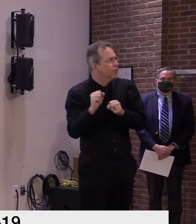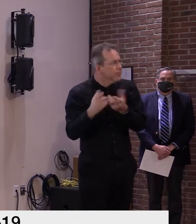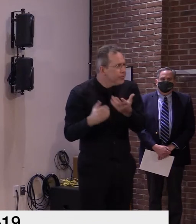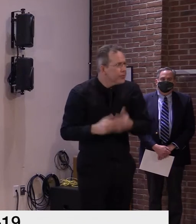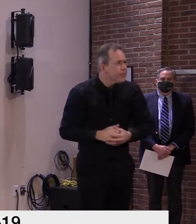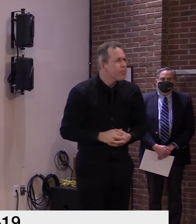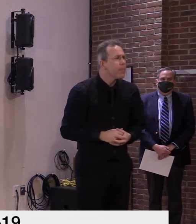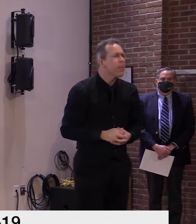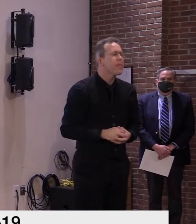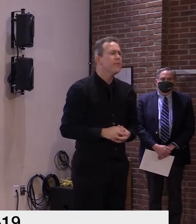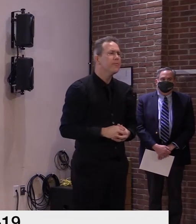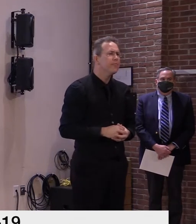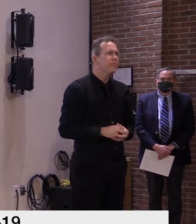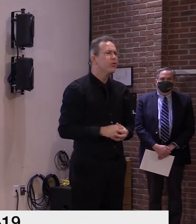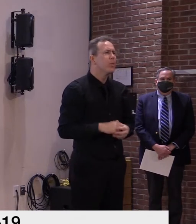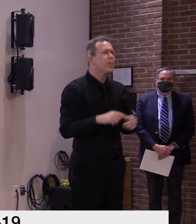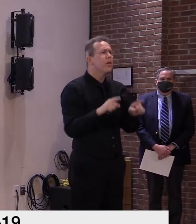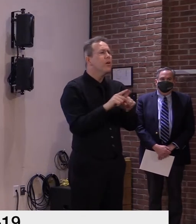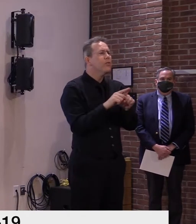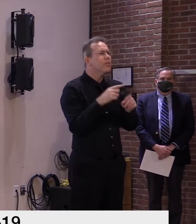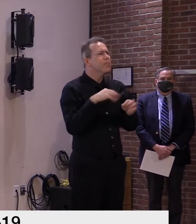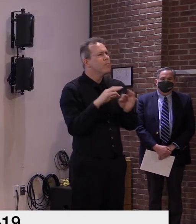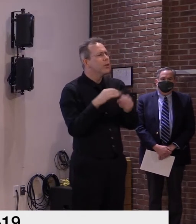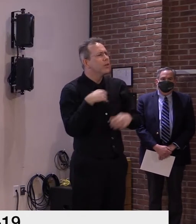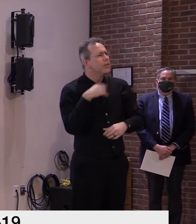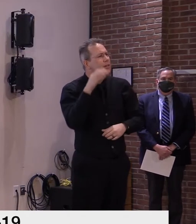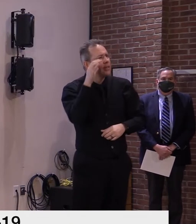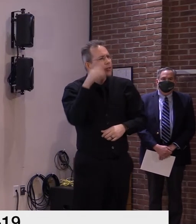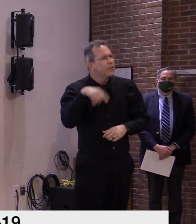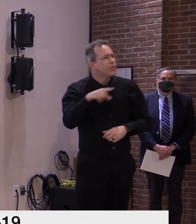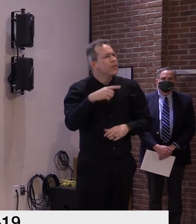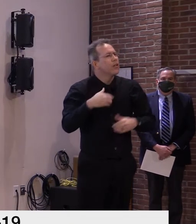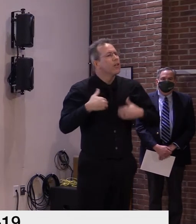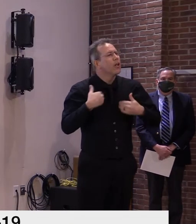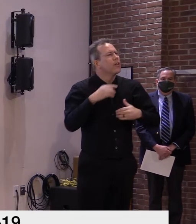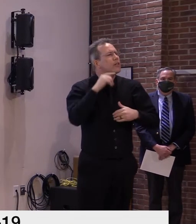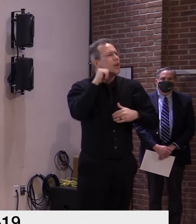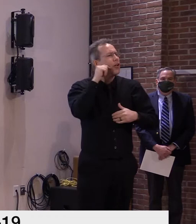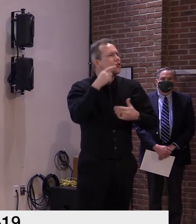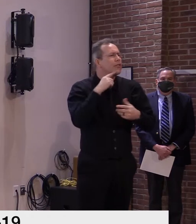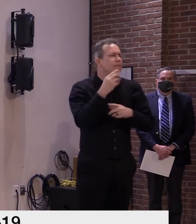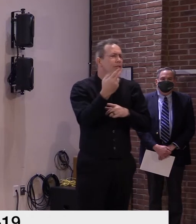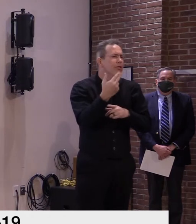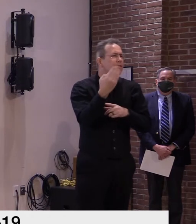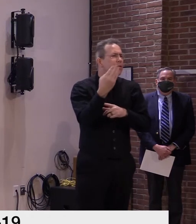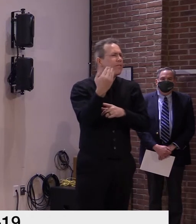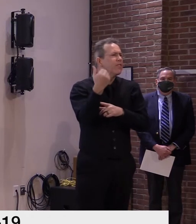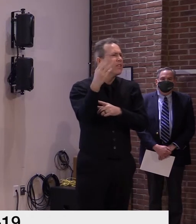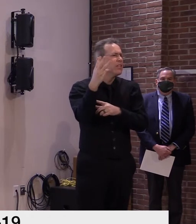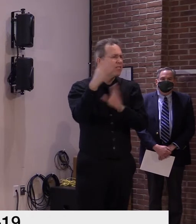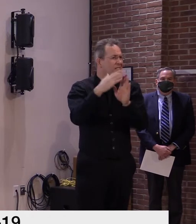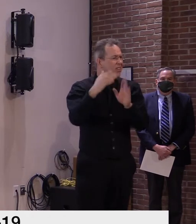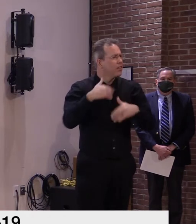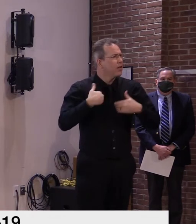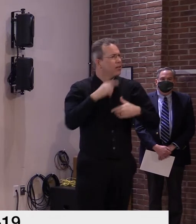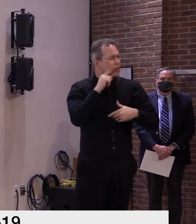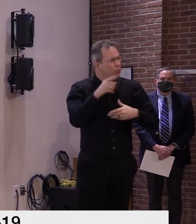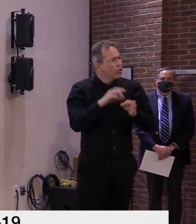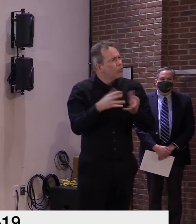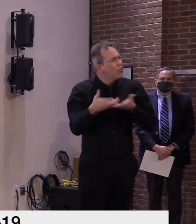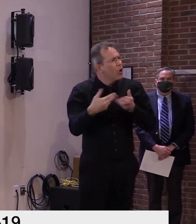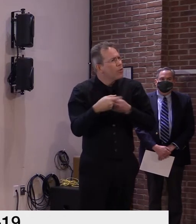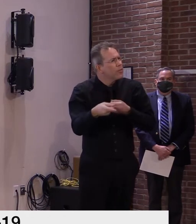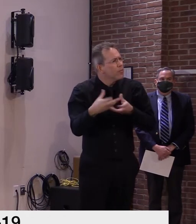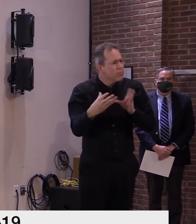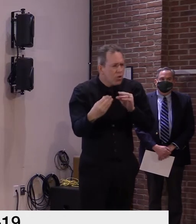we hear from the youth. We hear what they are thinking and feeling. So I'm going to turn it over now to Holly Morehouse, the